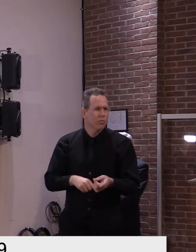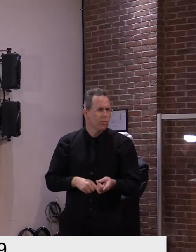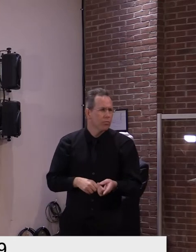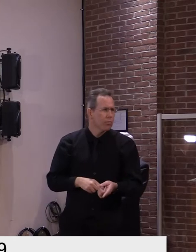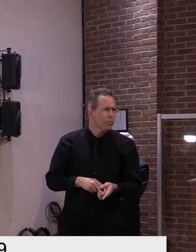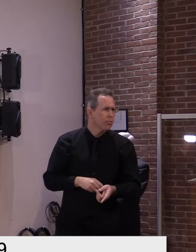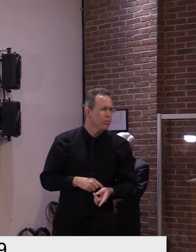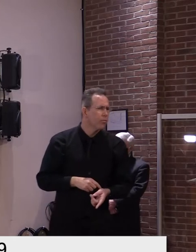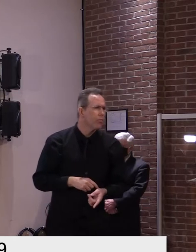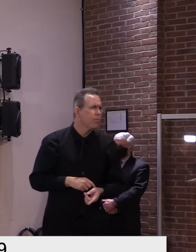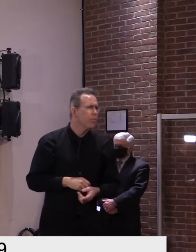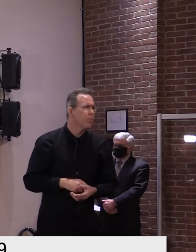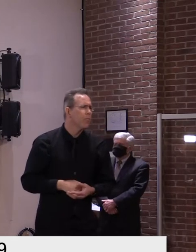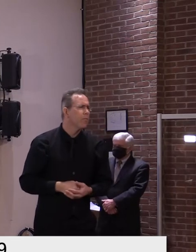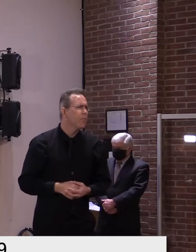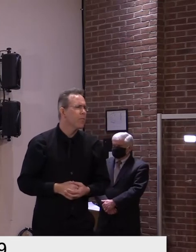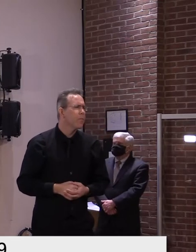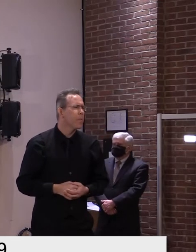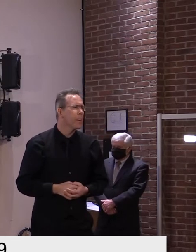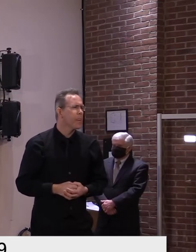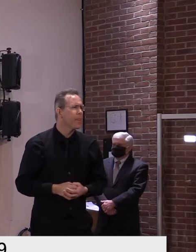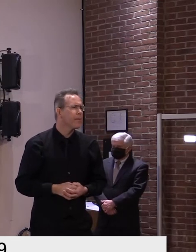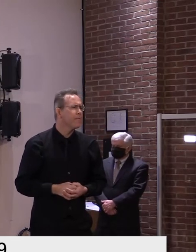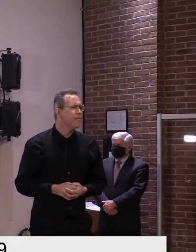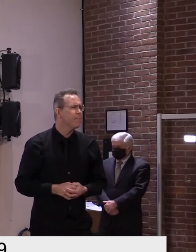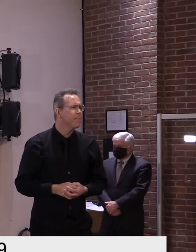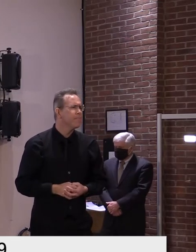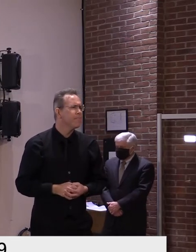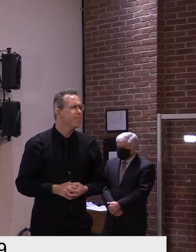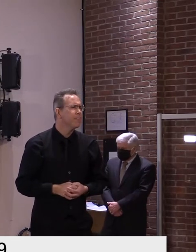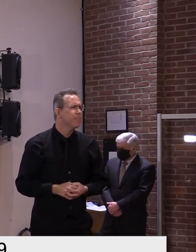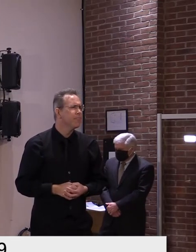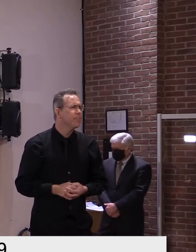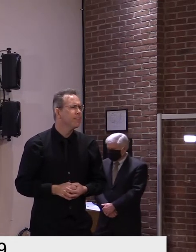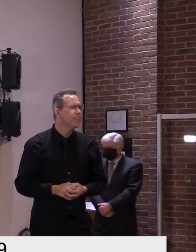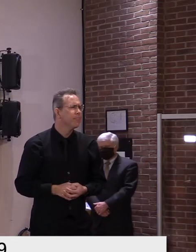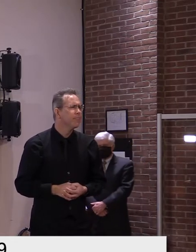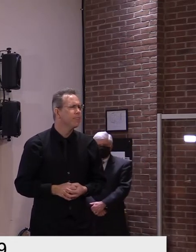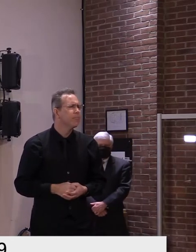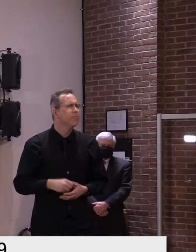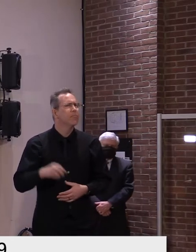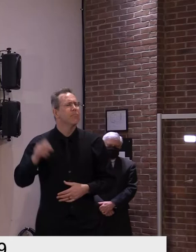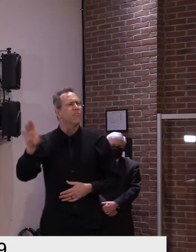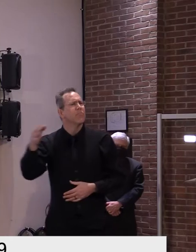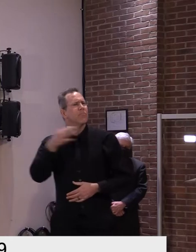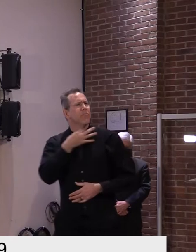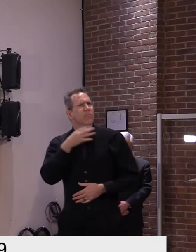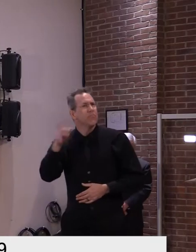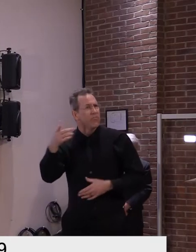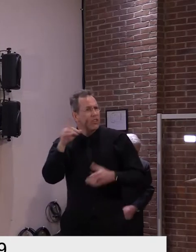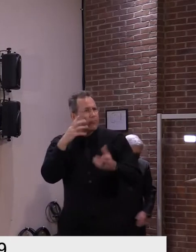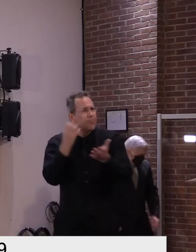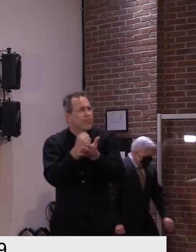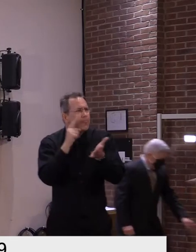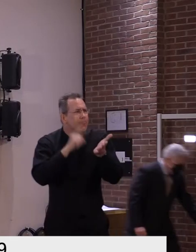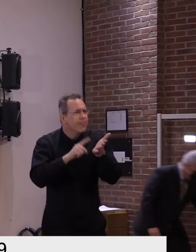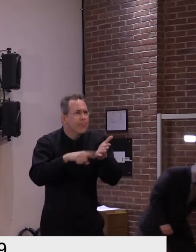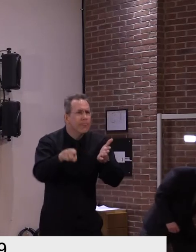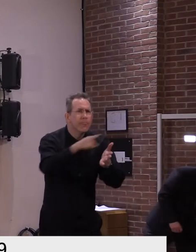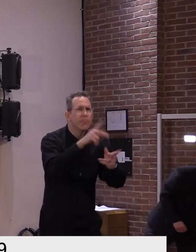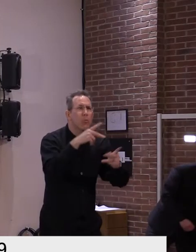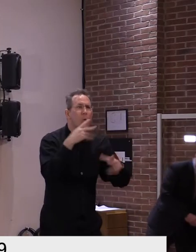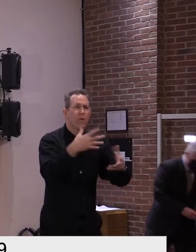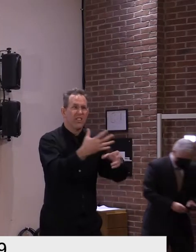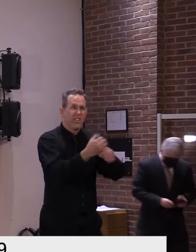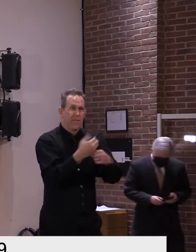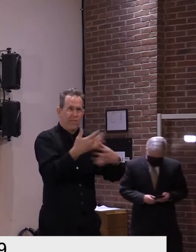of adverse reactions that Vermonters are having to the COVID-19 vaccine? And if so, what